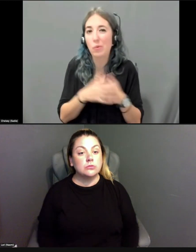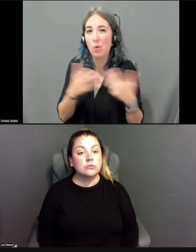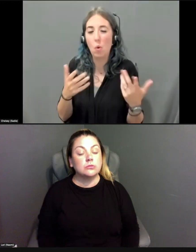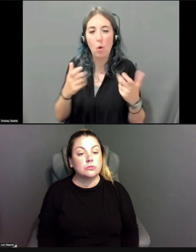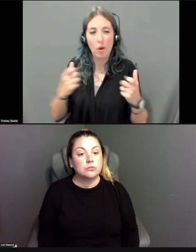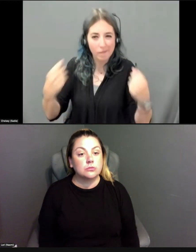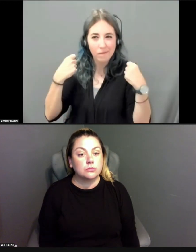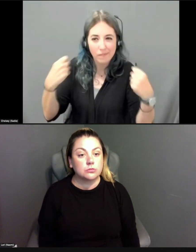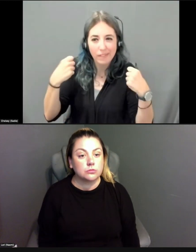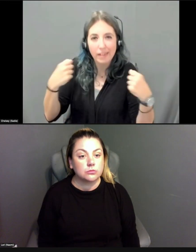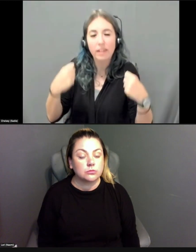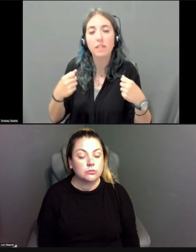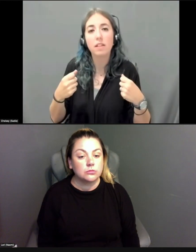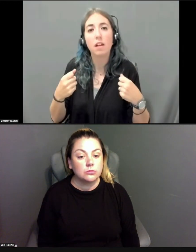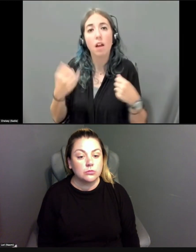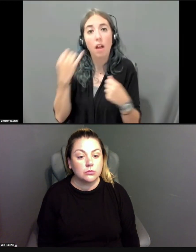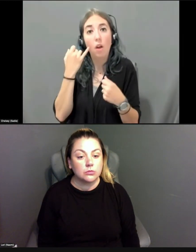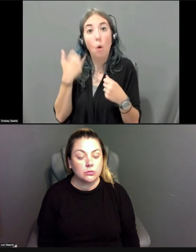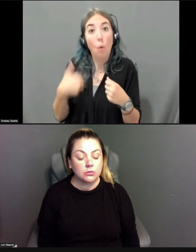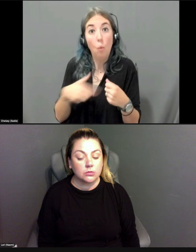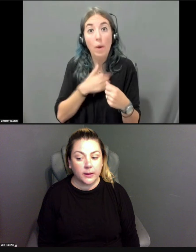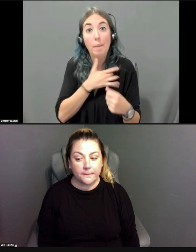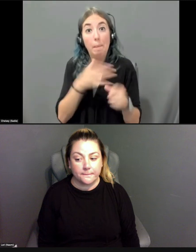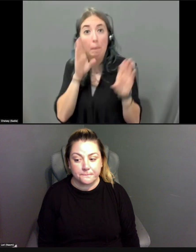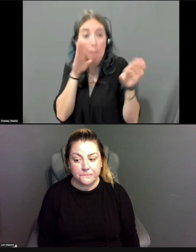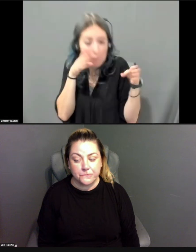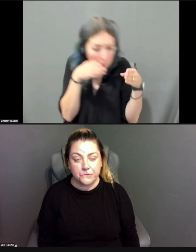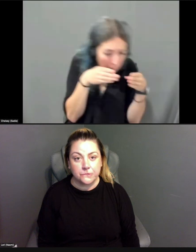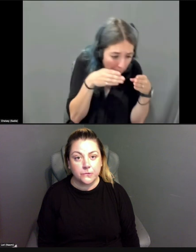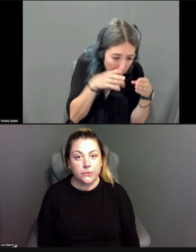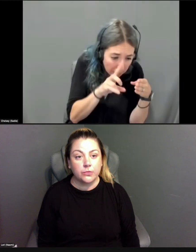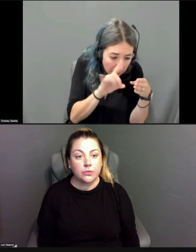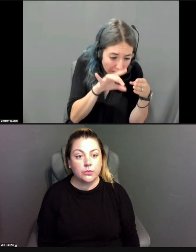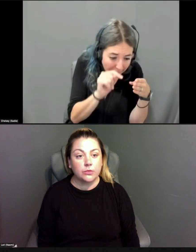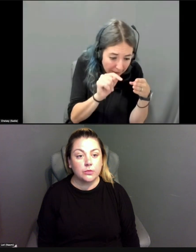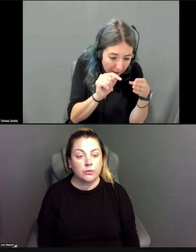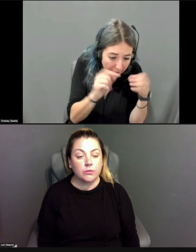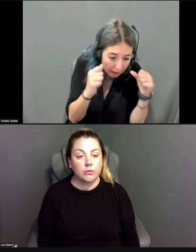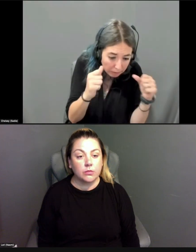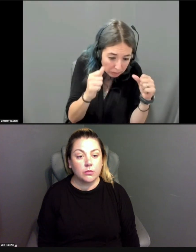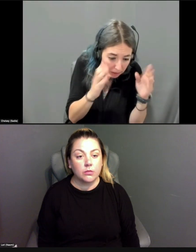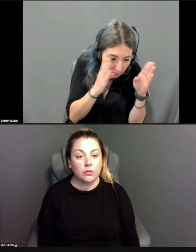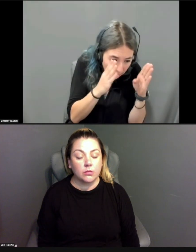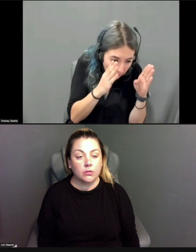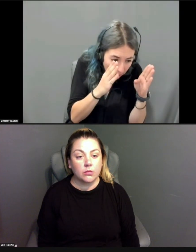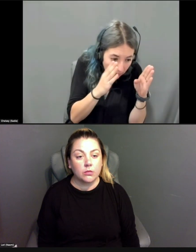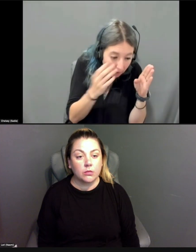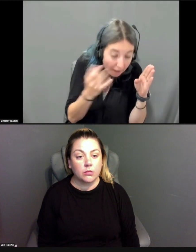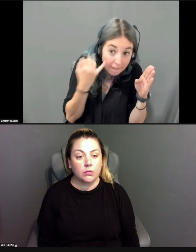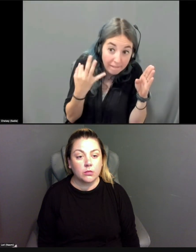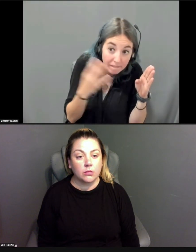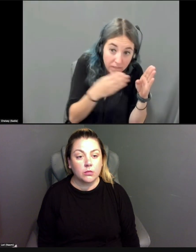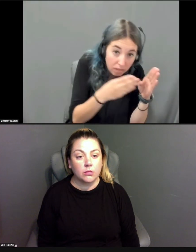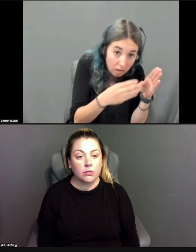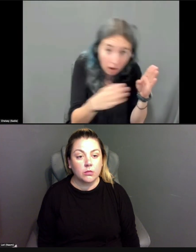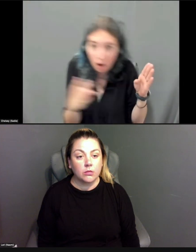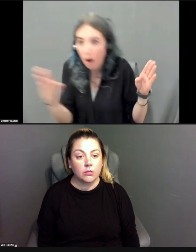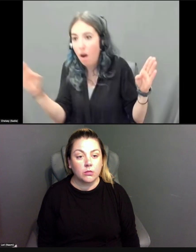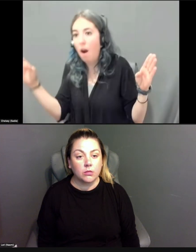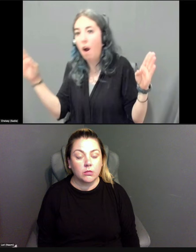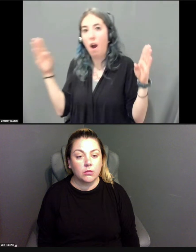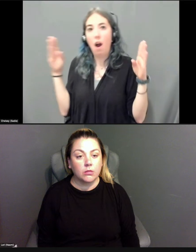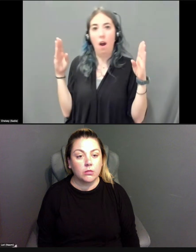exercise, what if we could flip the switch and immediately like start off with this social determinants of health